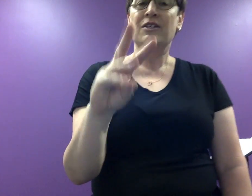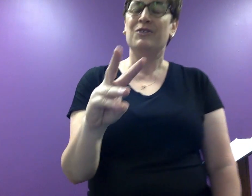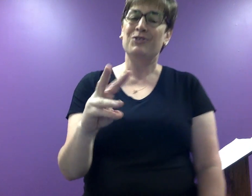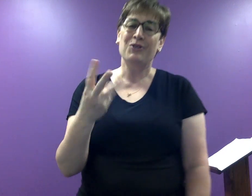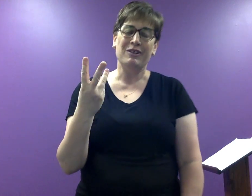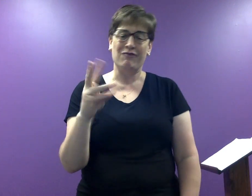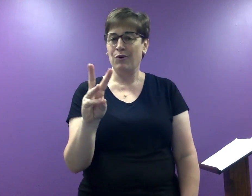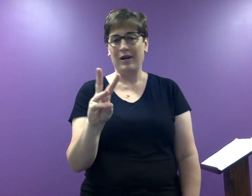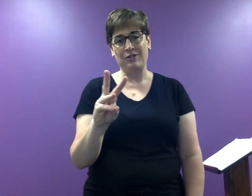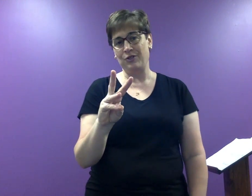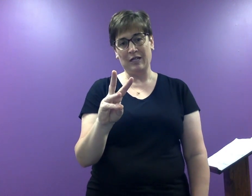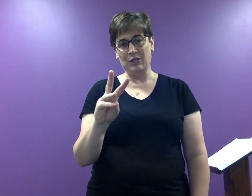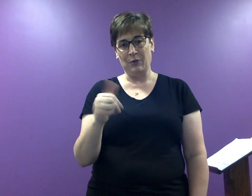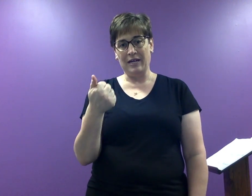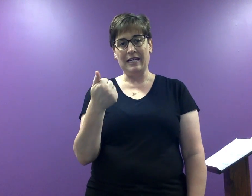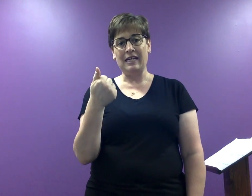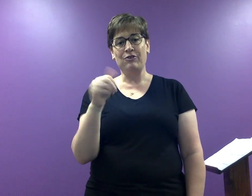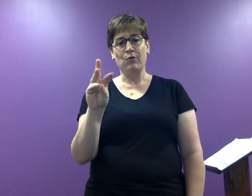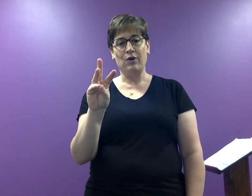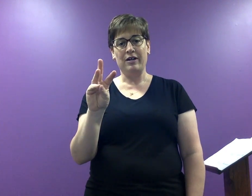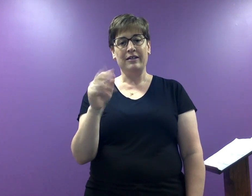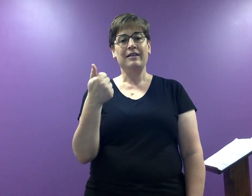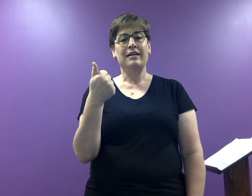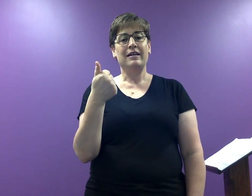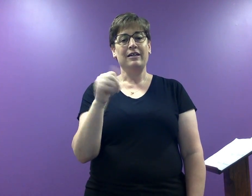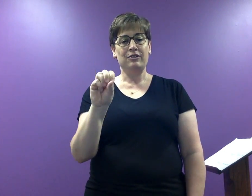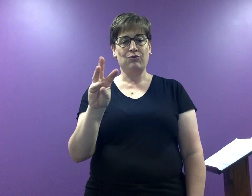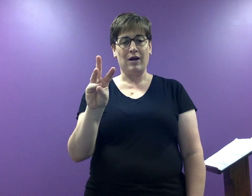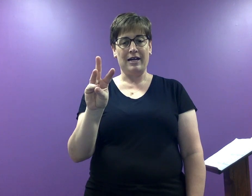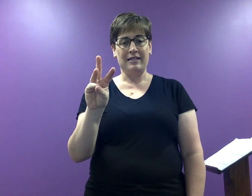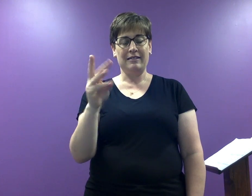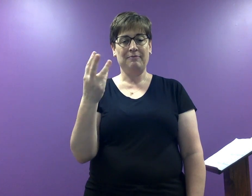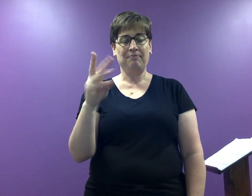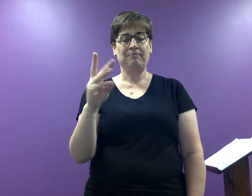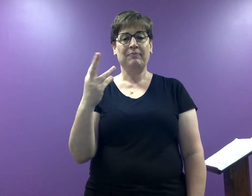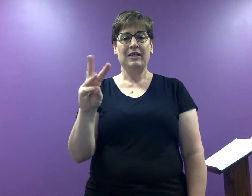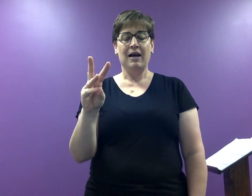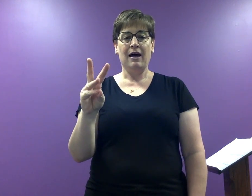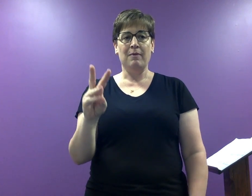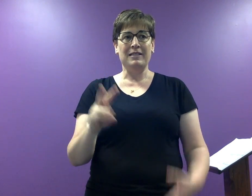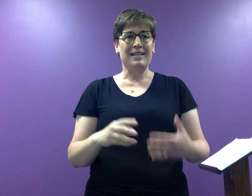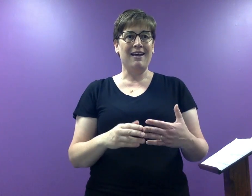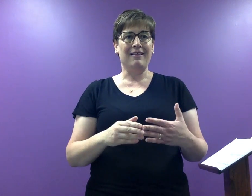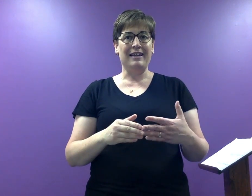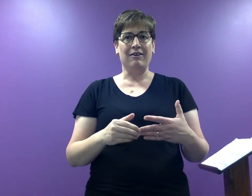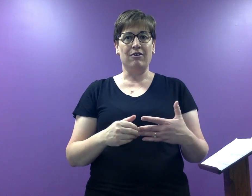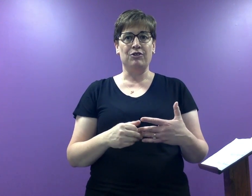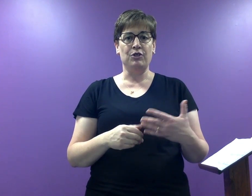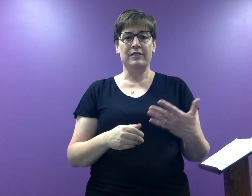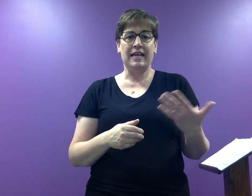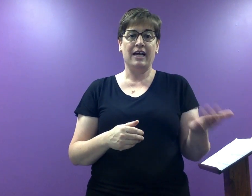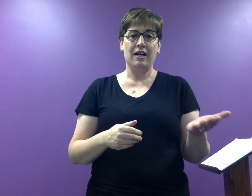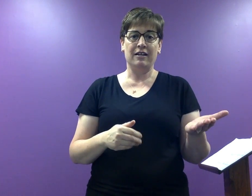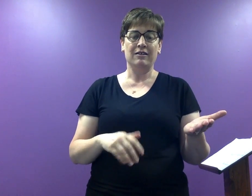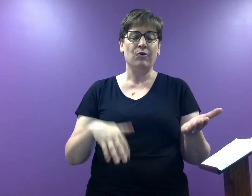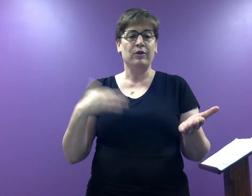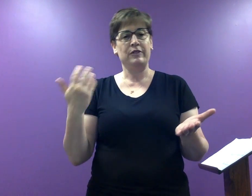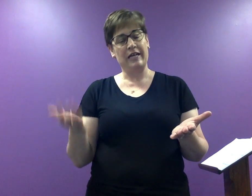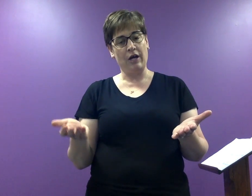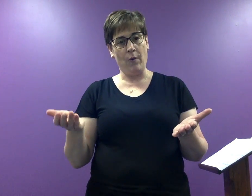there's 2 different ways you can do it, and either one is right. It's kind of like, do you say gonna or do you say going